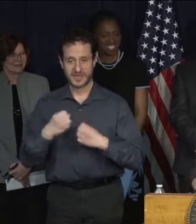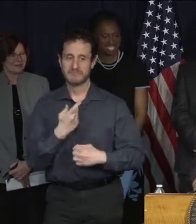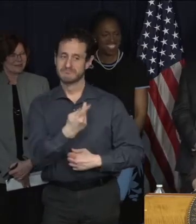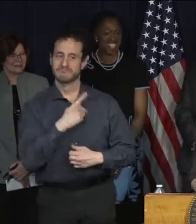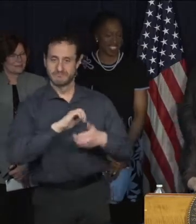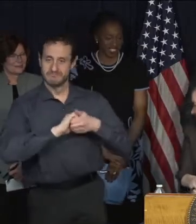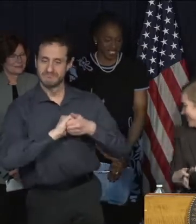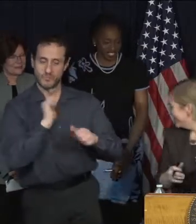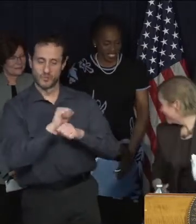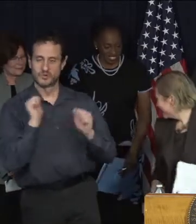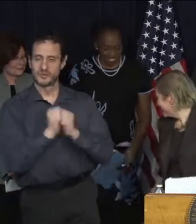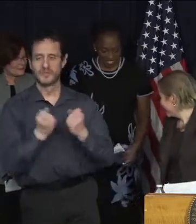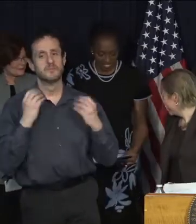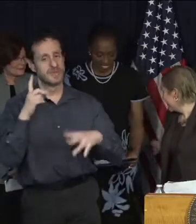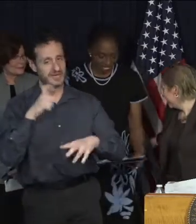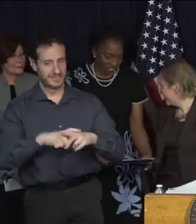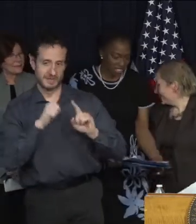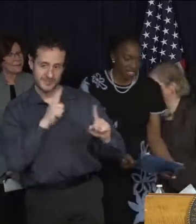her. Thank you.